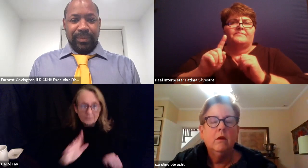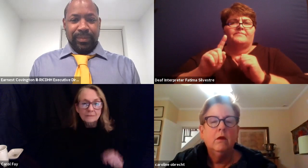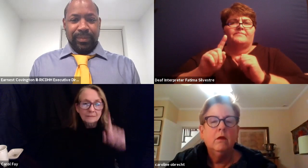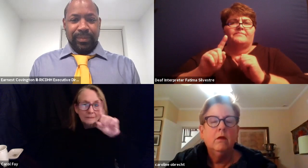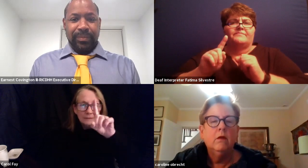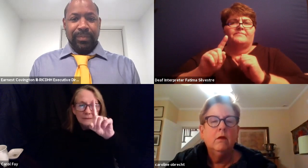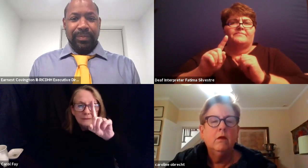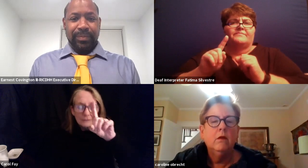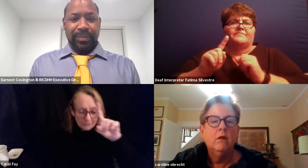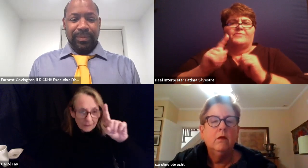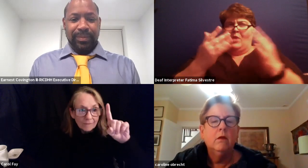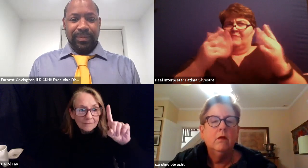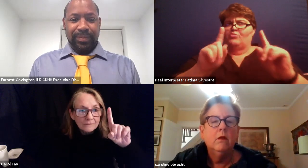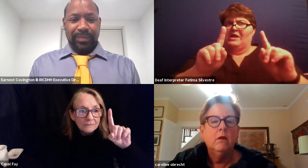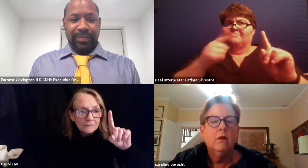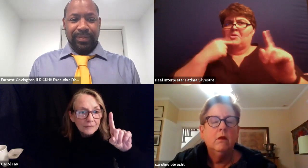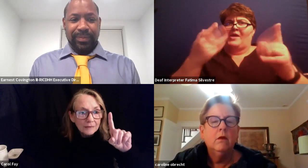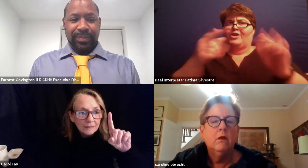Okay.